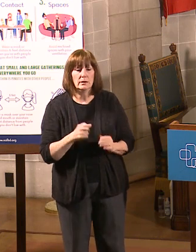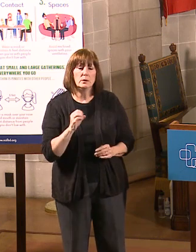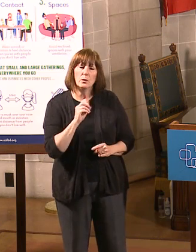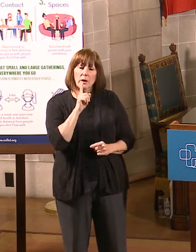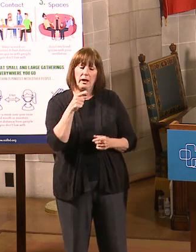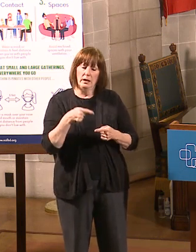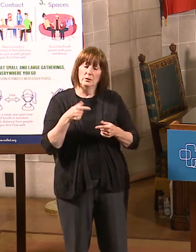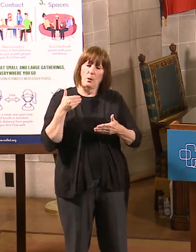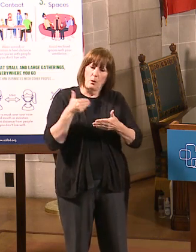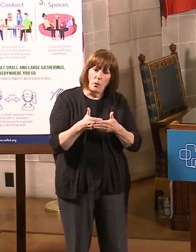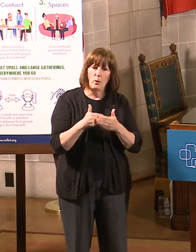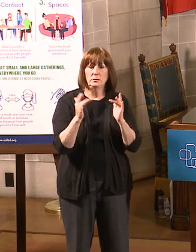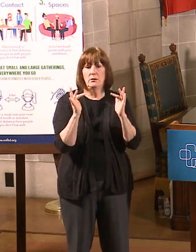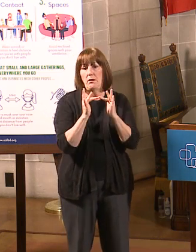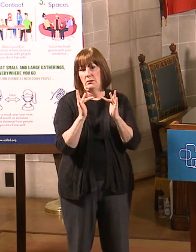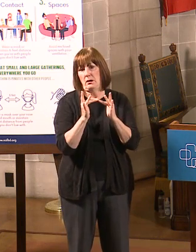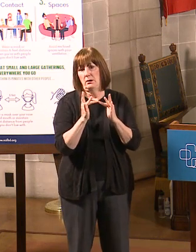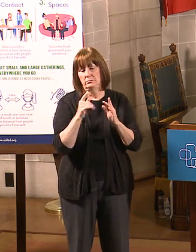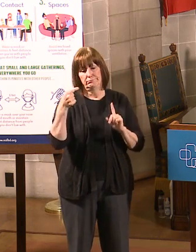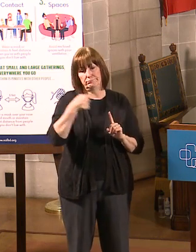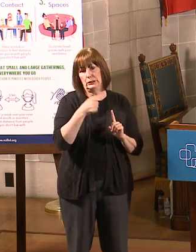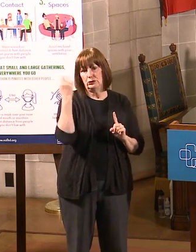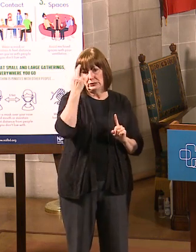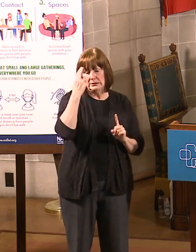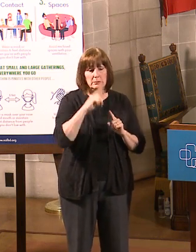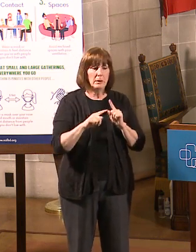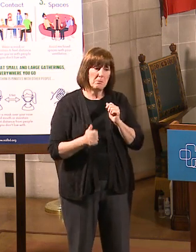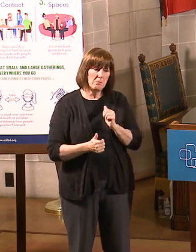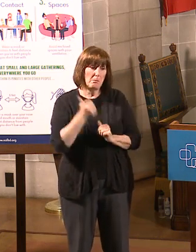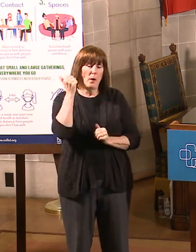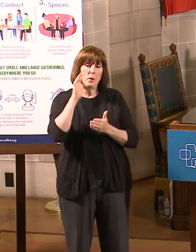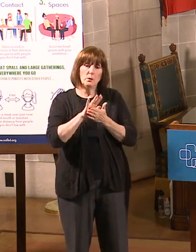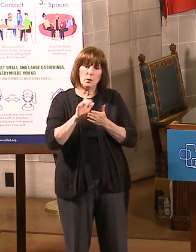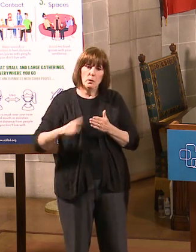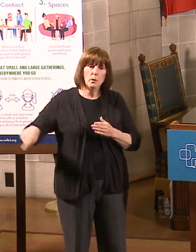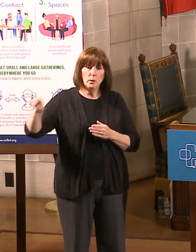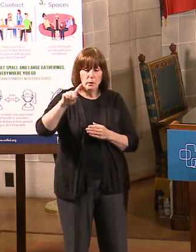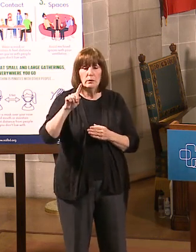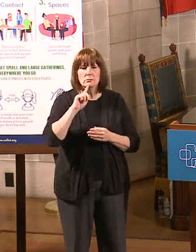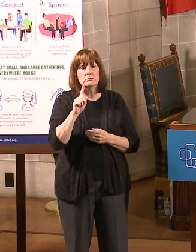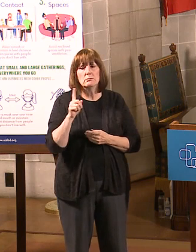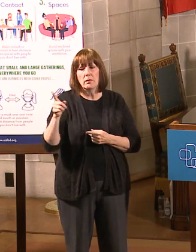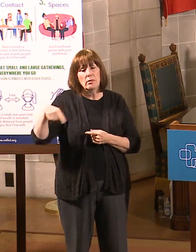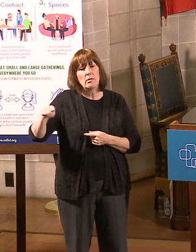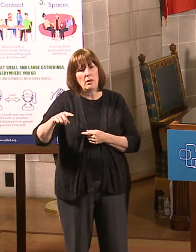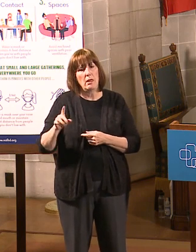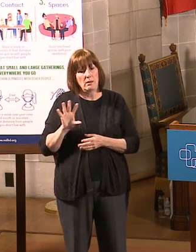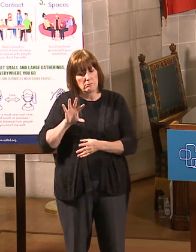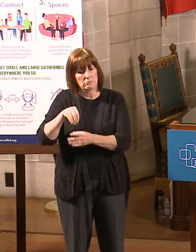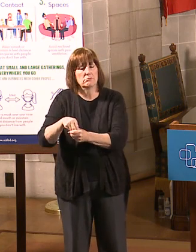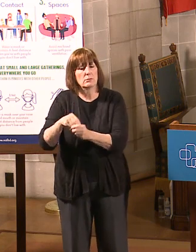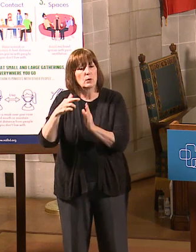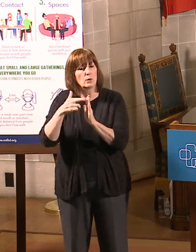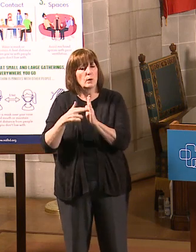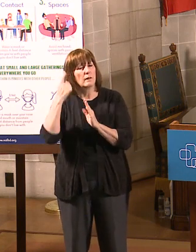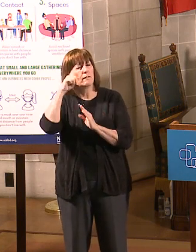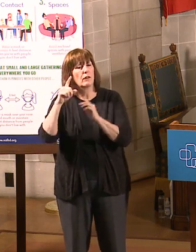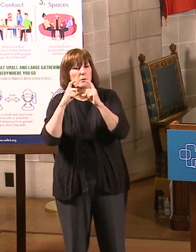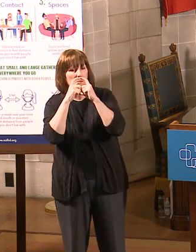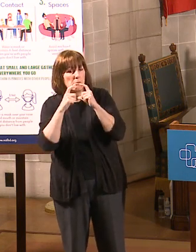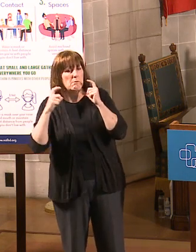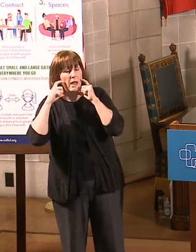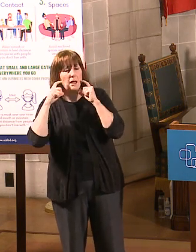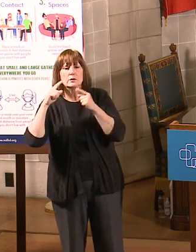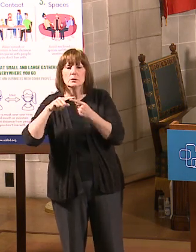however, I believe almost all of our schools have some form of masking as a part of their overall routine to be able to slow the spread of the virus